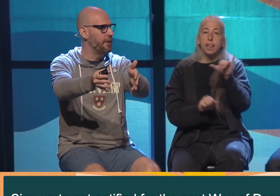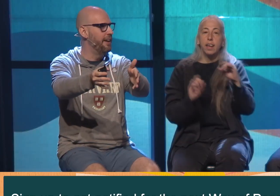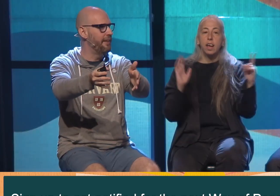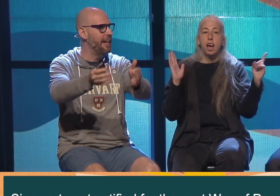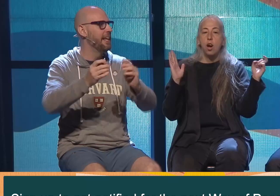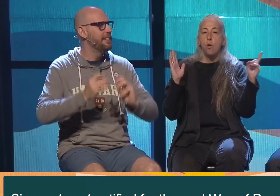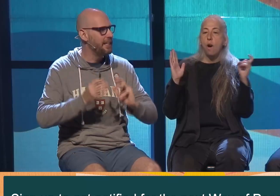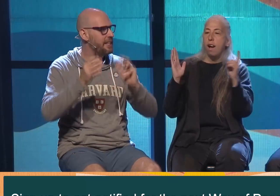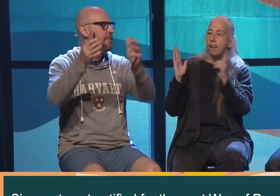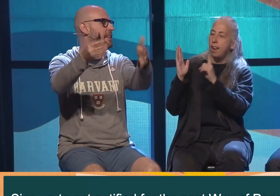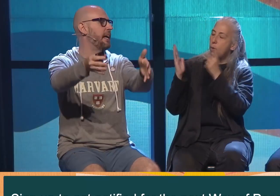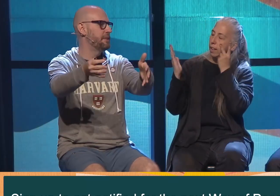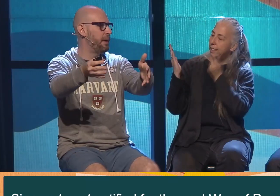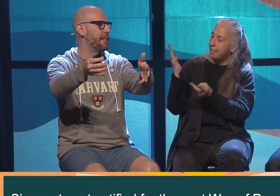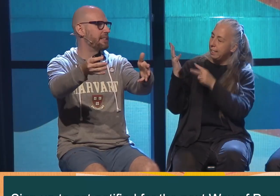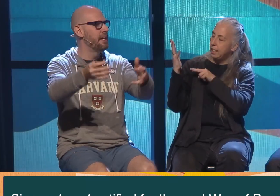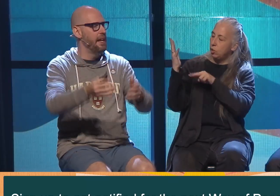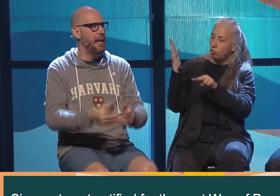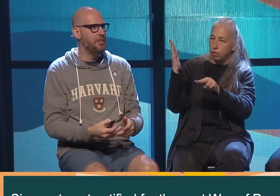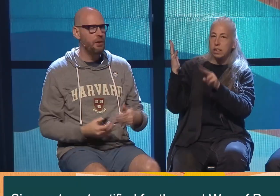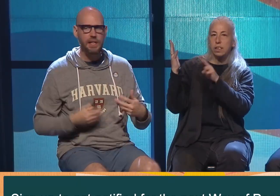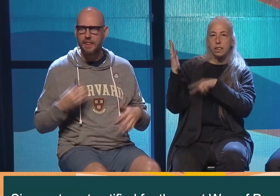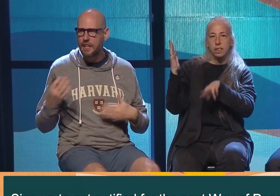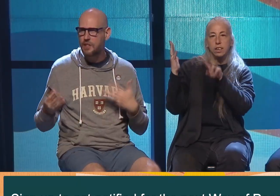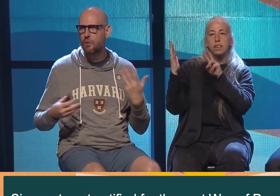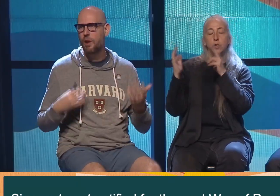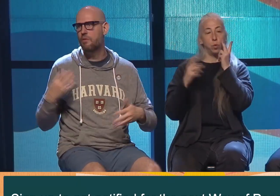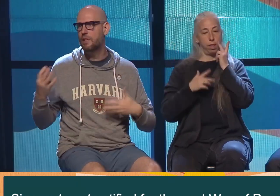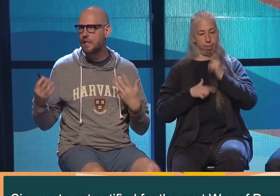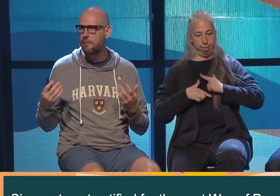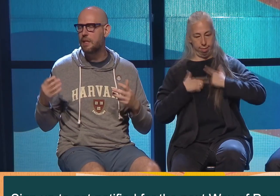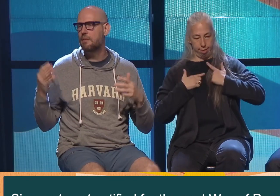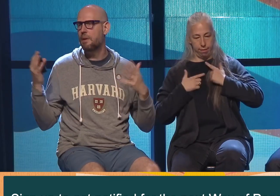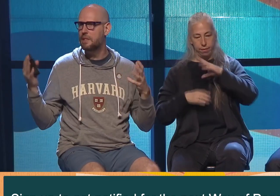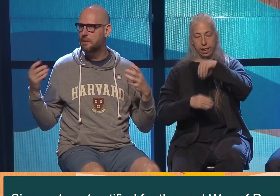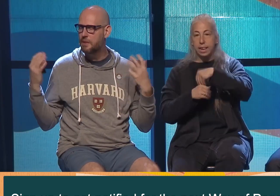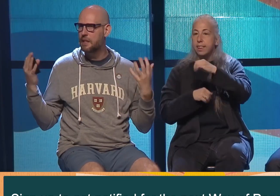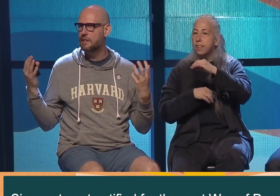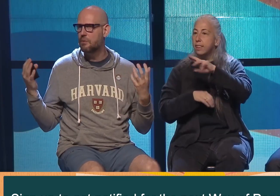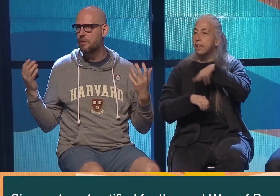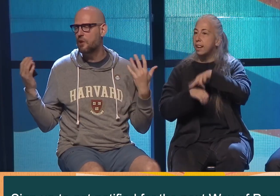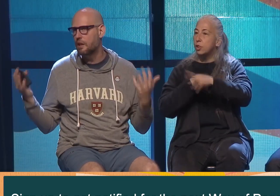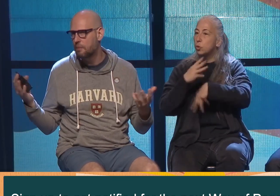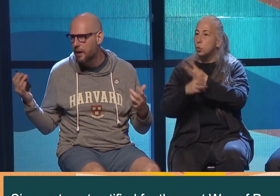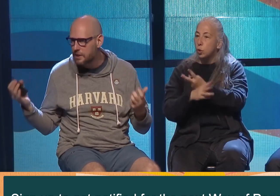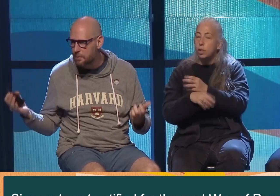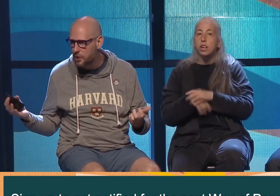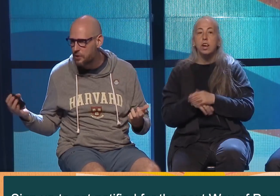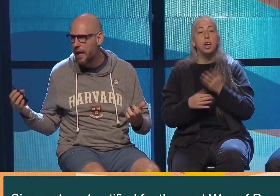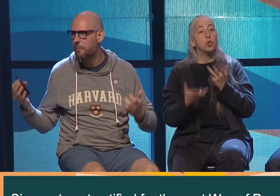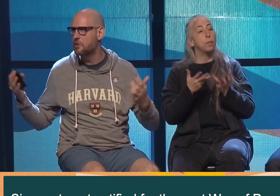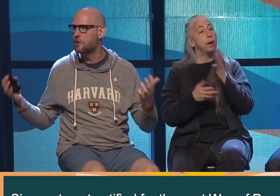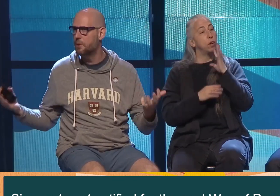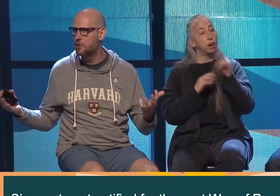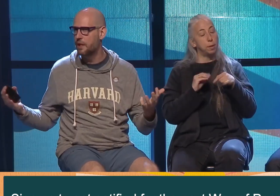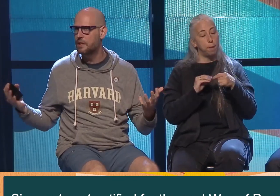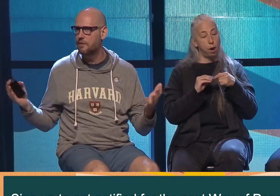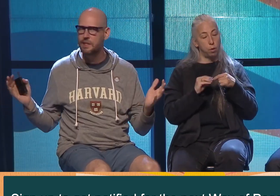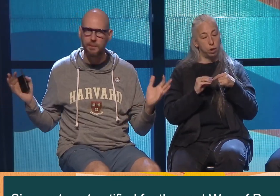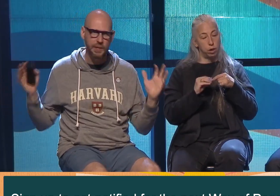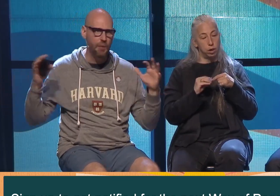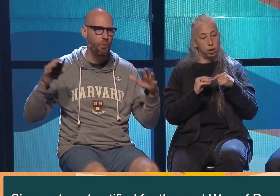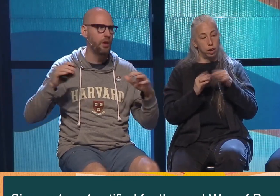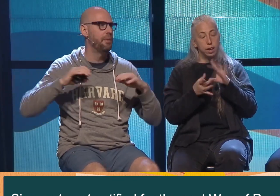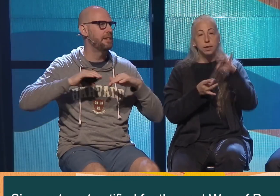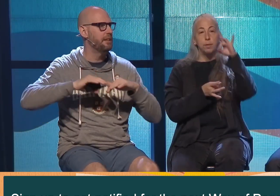of the river, right? To live at that space. And so I think it's a way of redeeming maybe some things that we've talked about as spiritual habits or spiritual